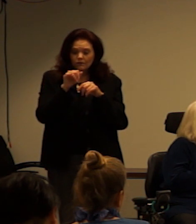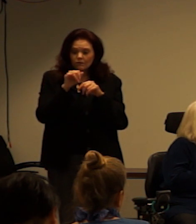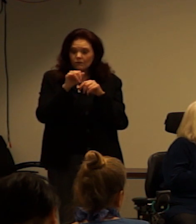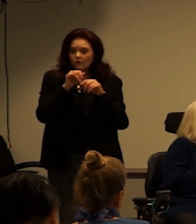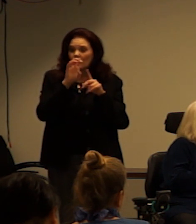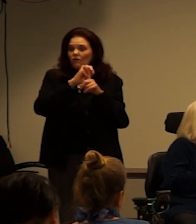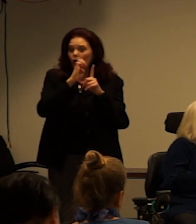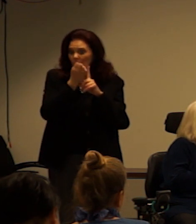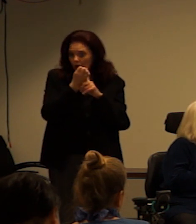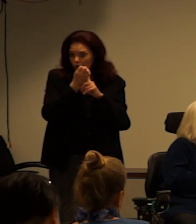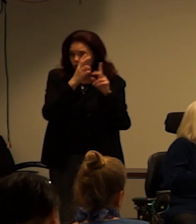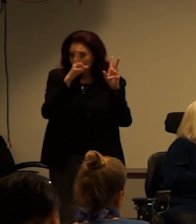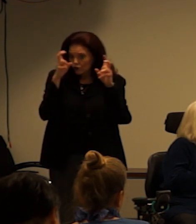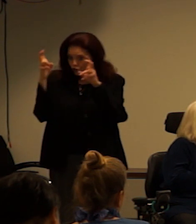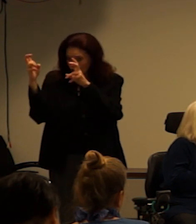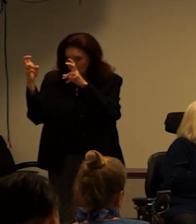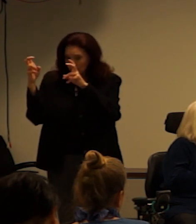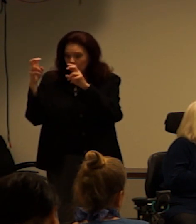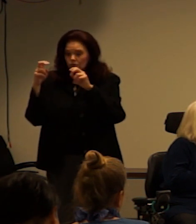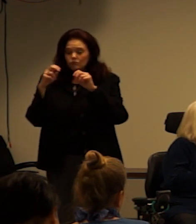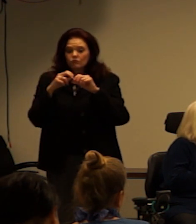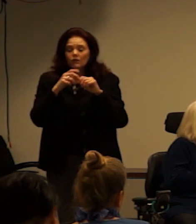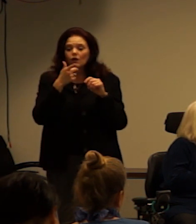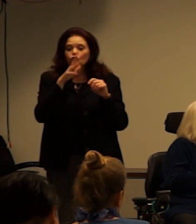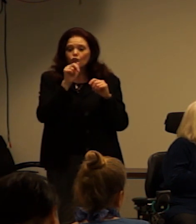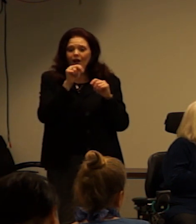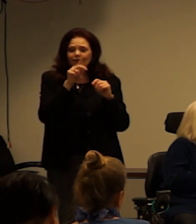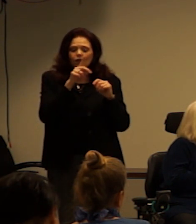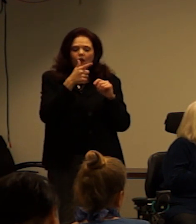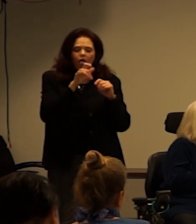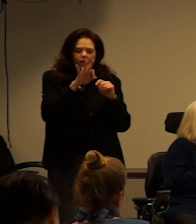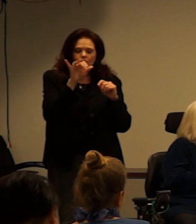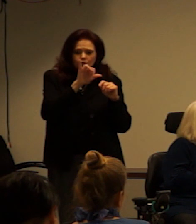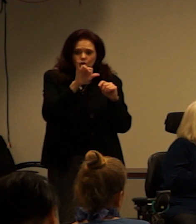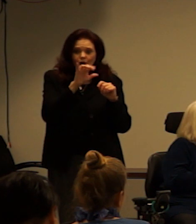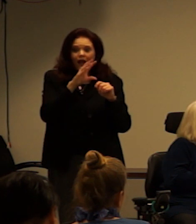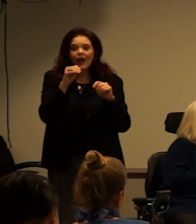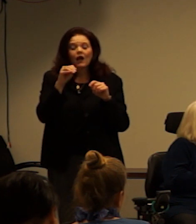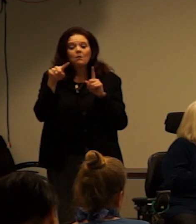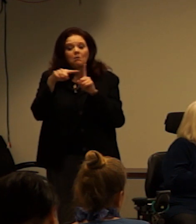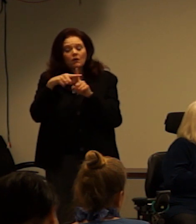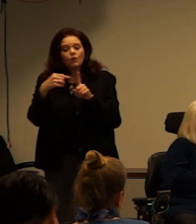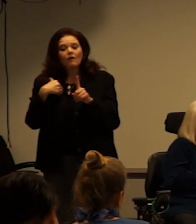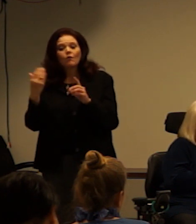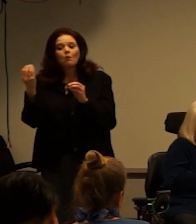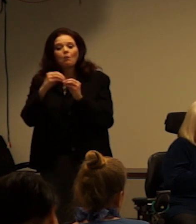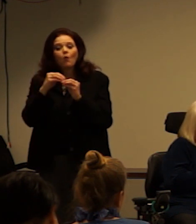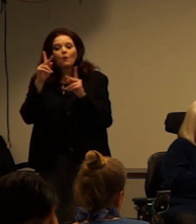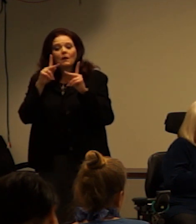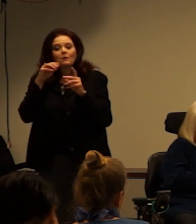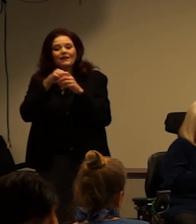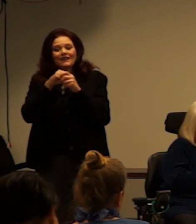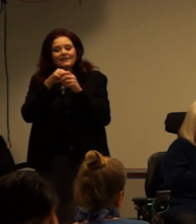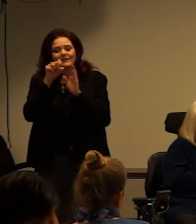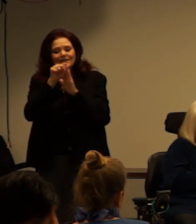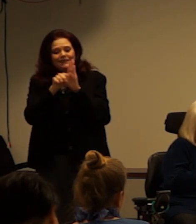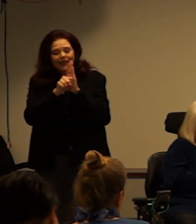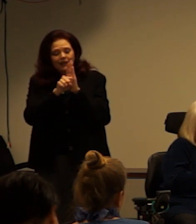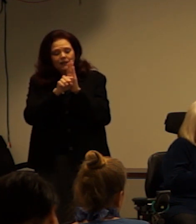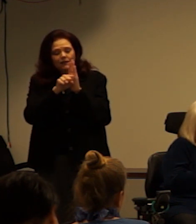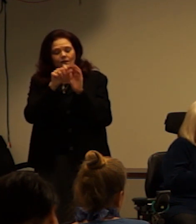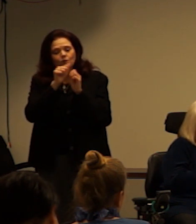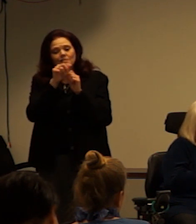all these environmental issues in Grand Gulf, and on top of that, we got more people in the state with disabilities than any other per